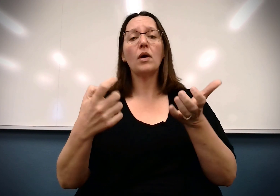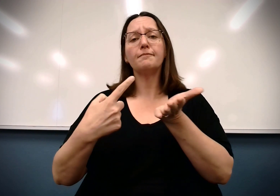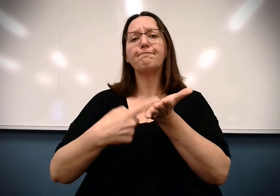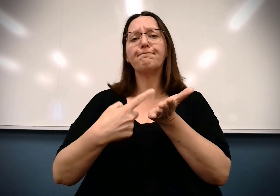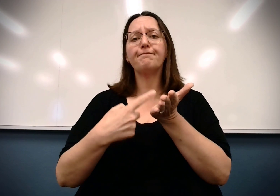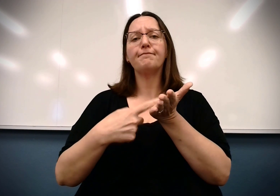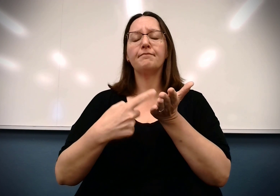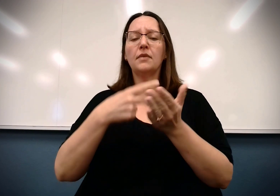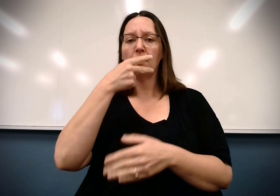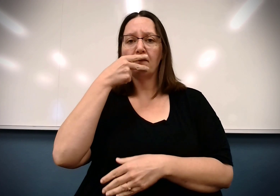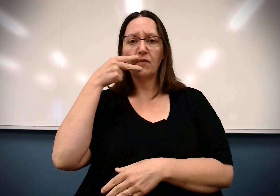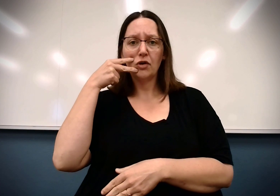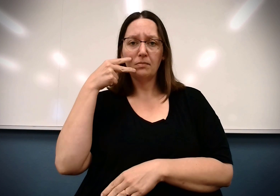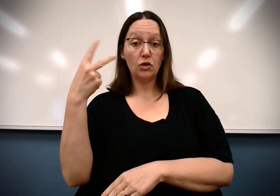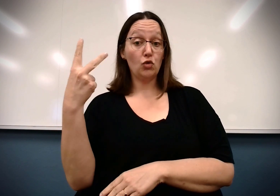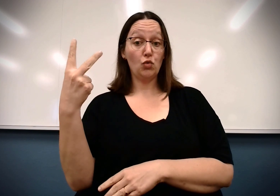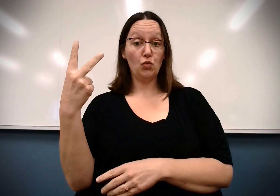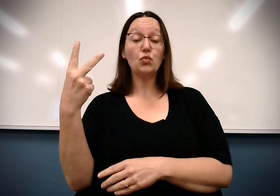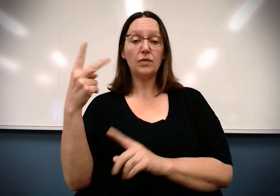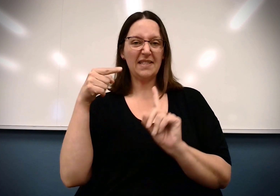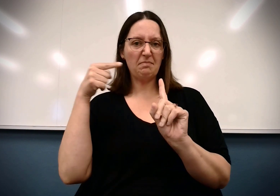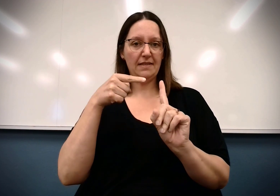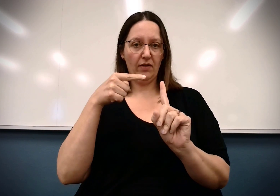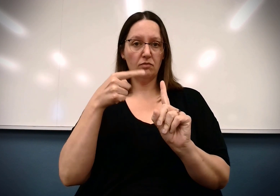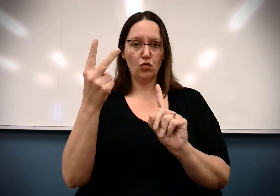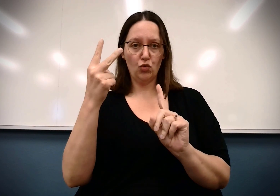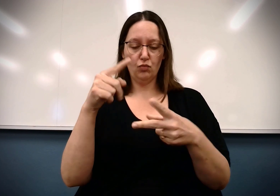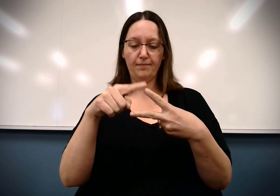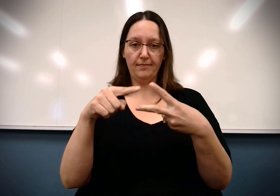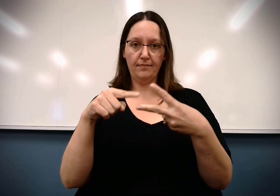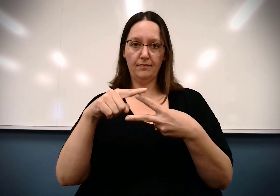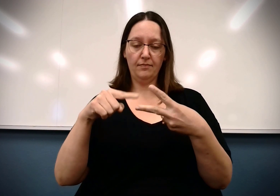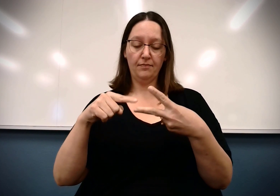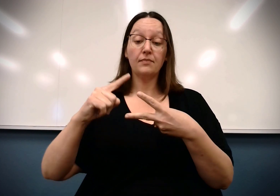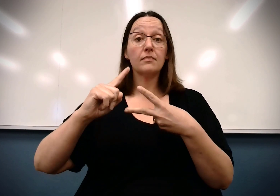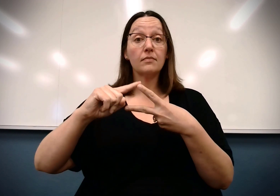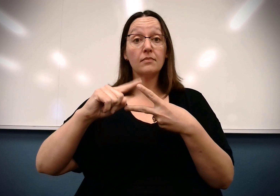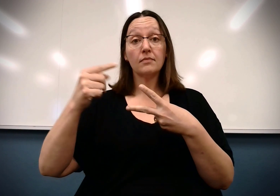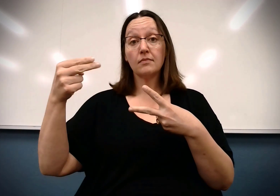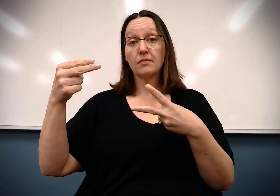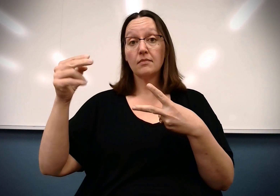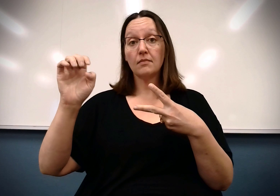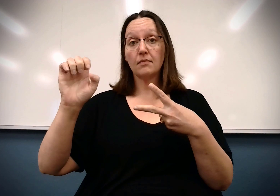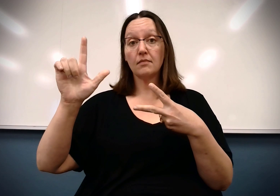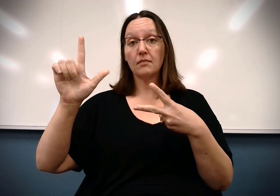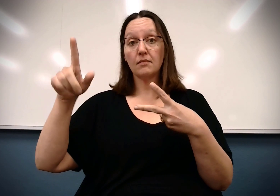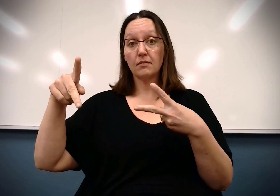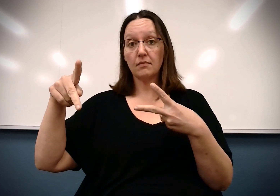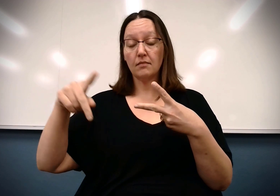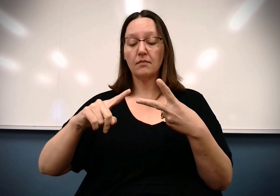First, I want us to talk a little bit about verbs, and there are 2 specific verbs that I want to talk about. The first is